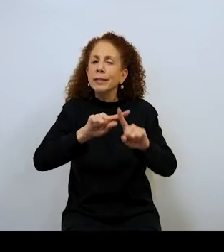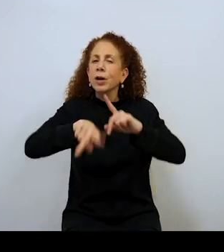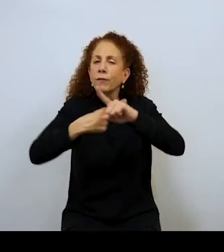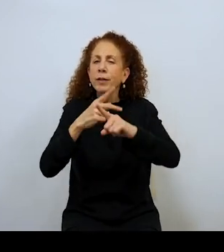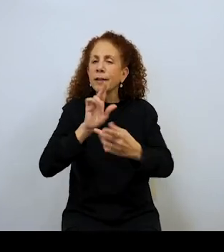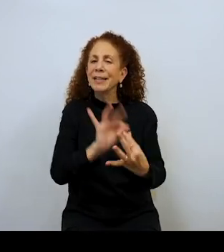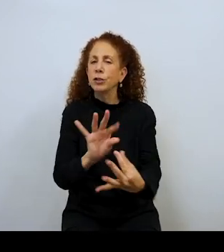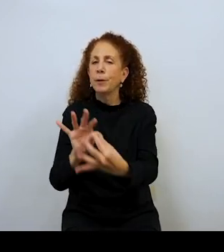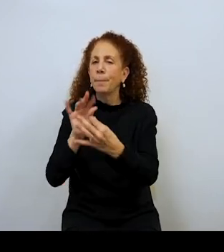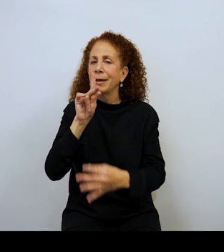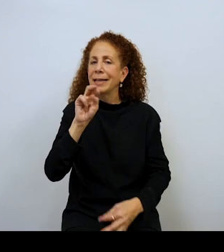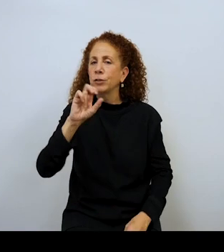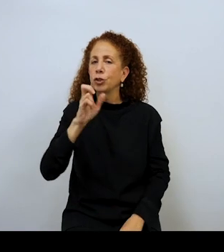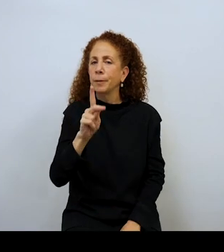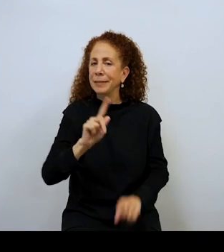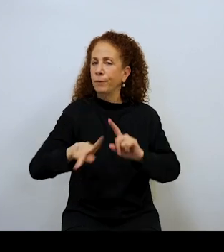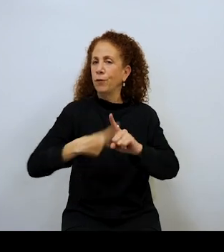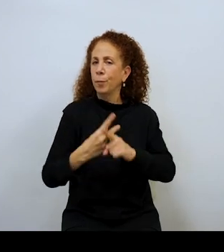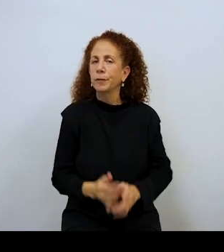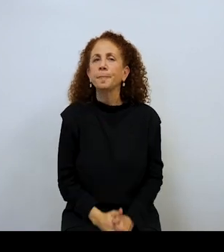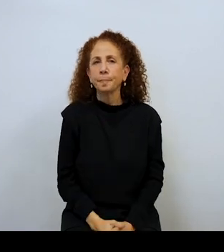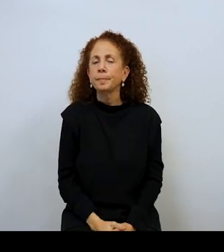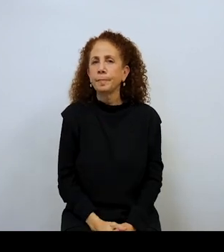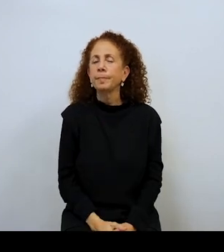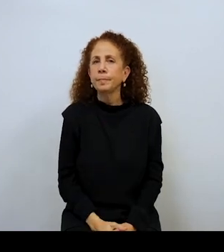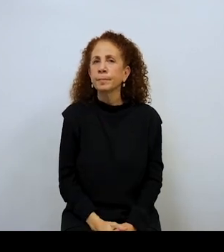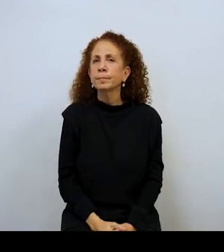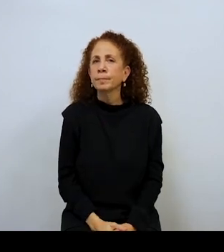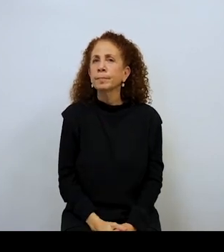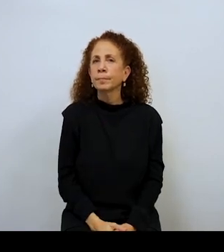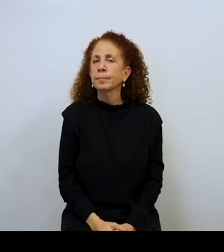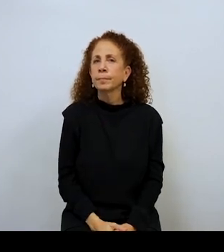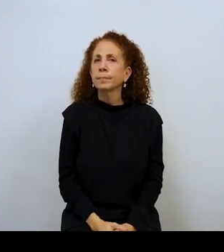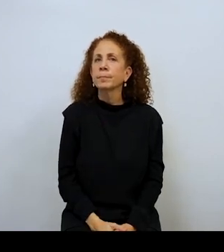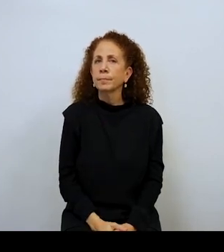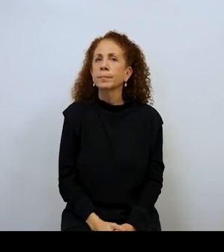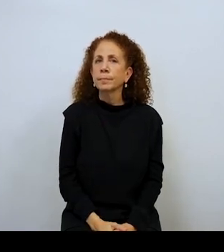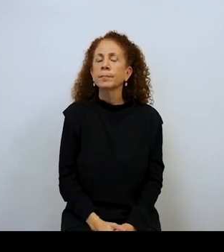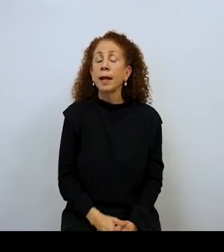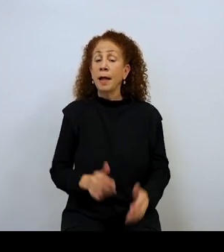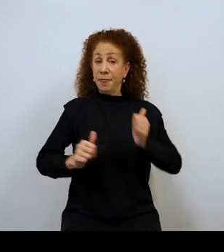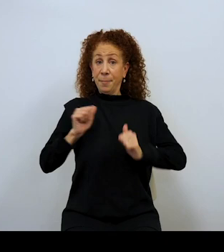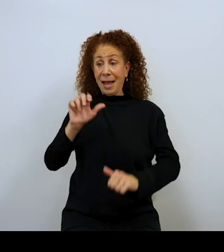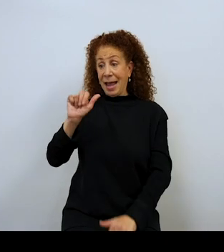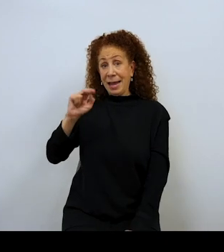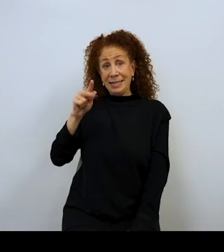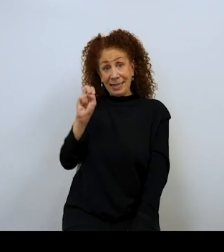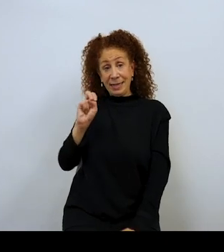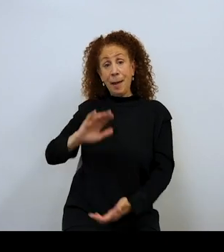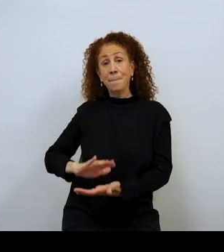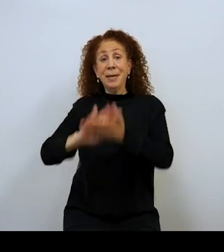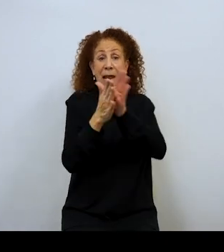Yeah. And the reason that the play Antigone became a novel